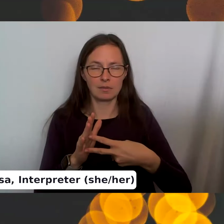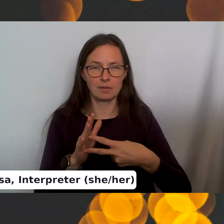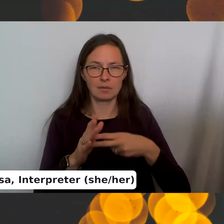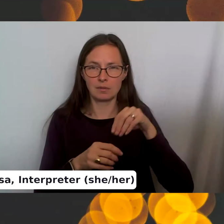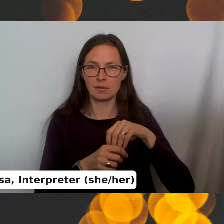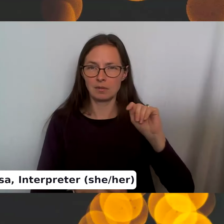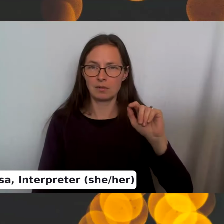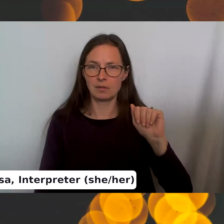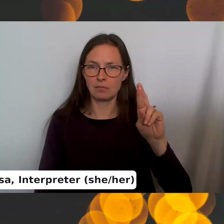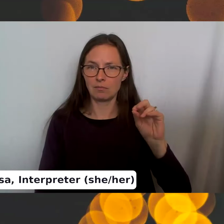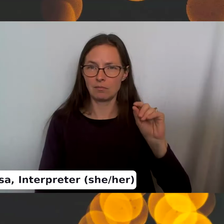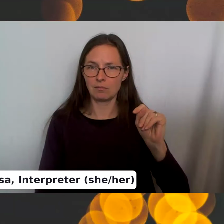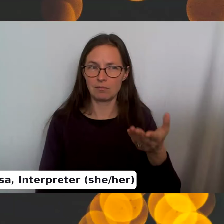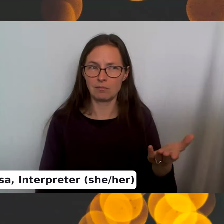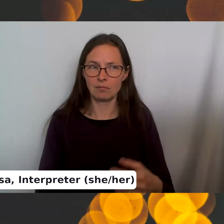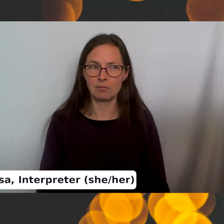tarot?